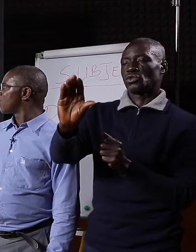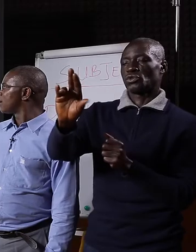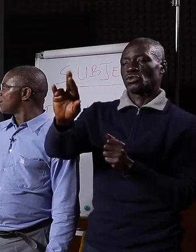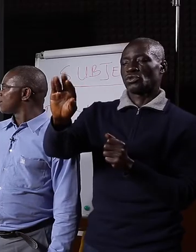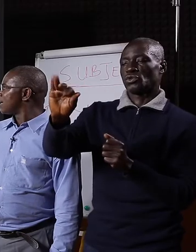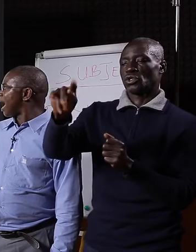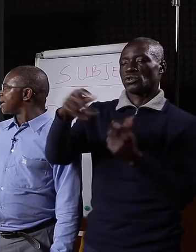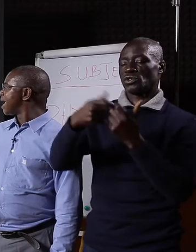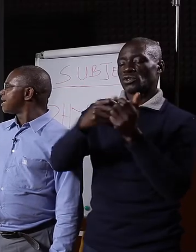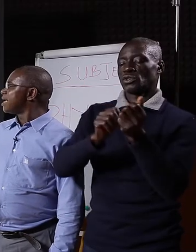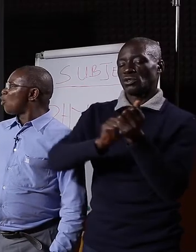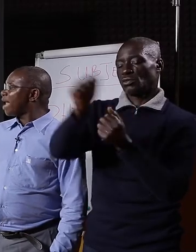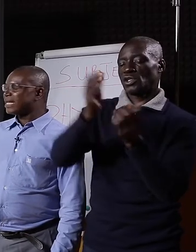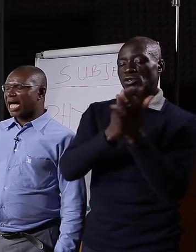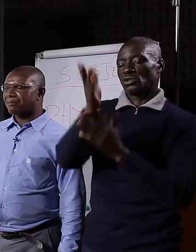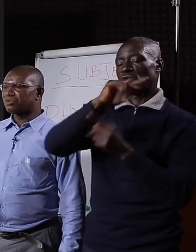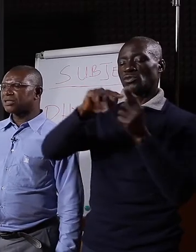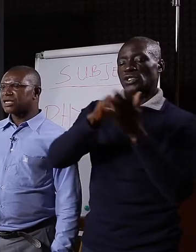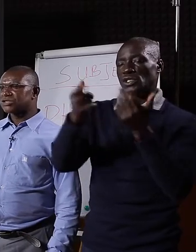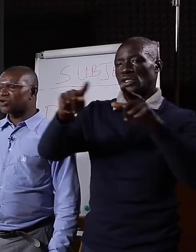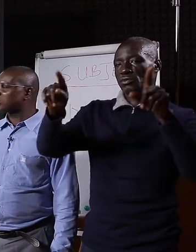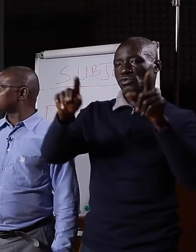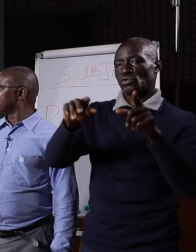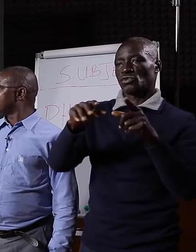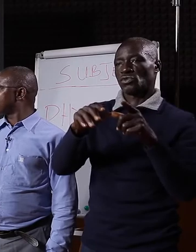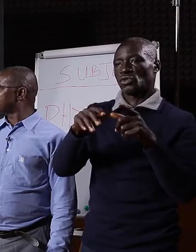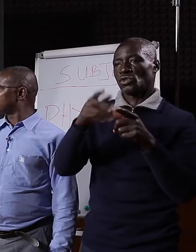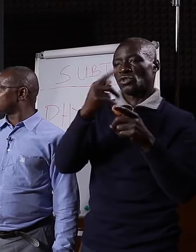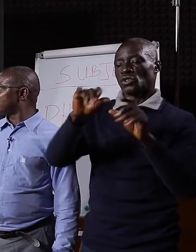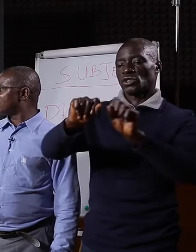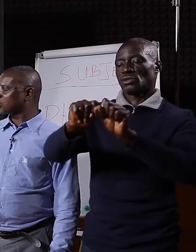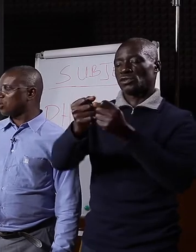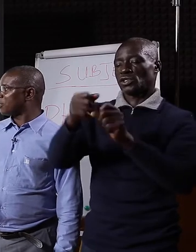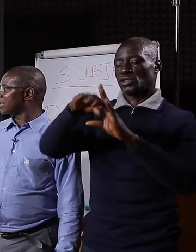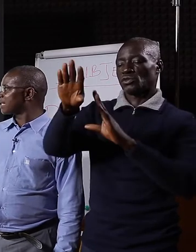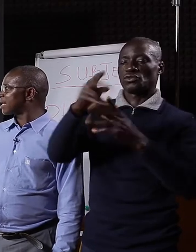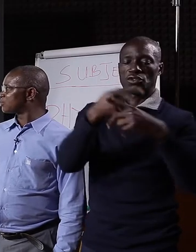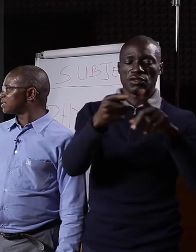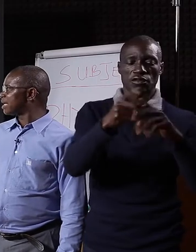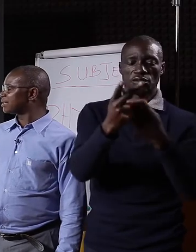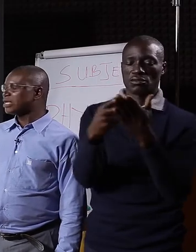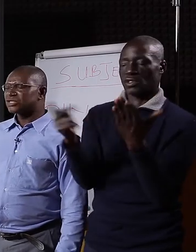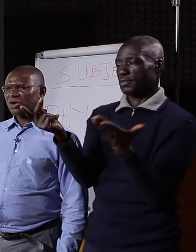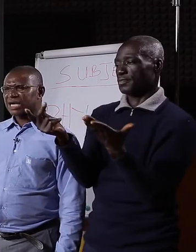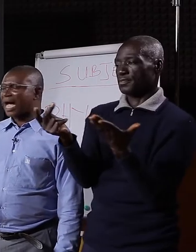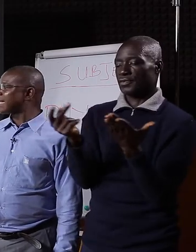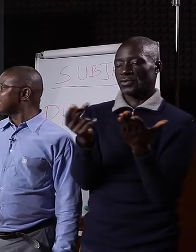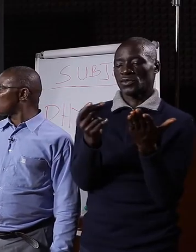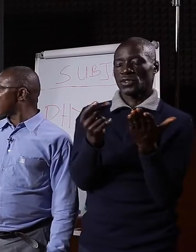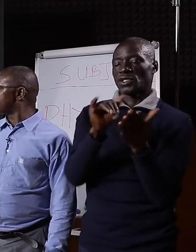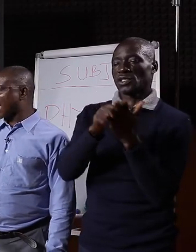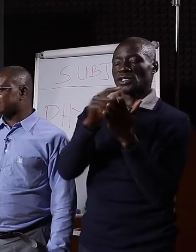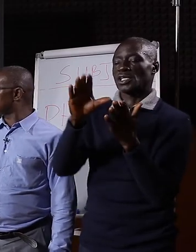through. And then when it happens, such breaks into the various components. And as we said, such